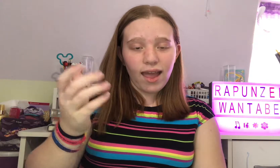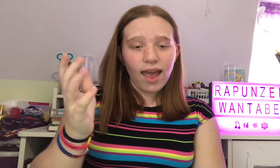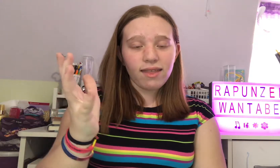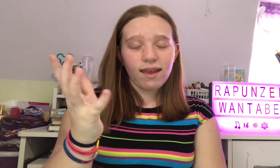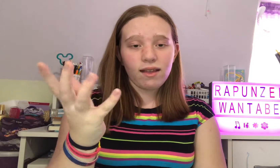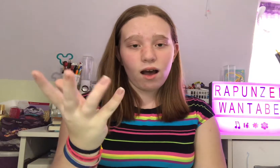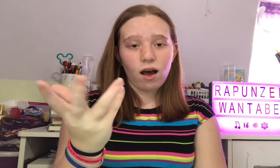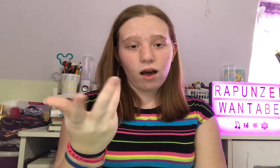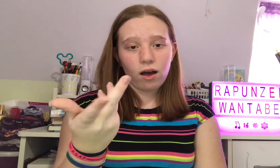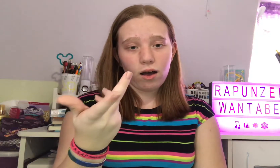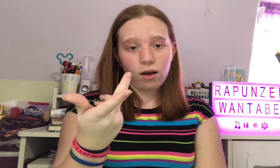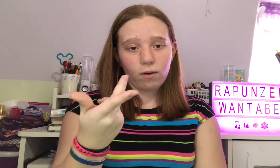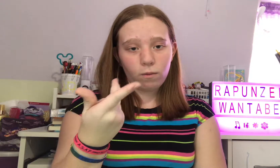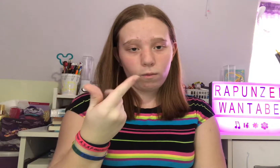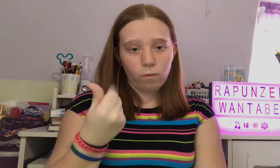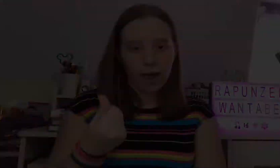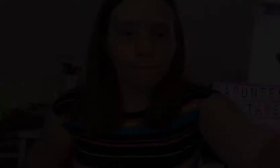and then wet.